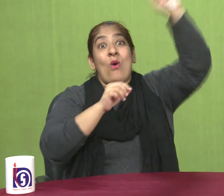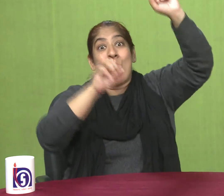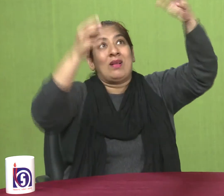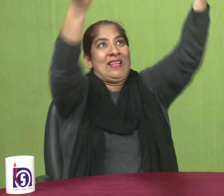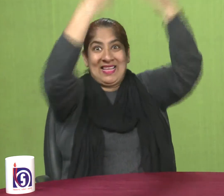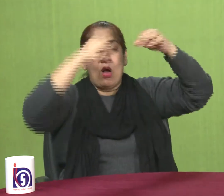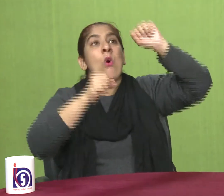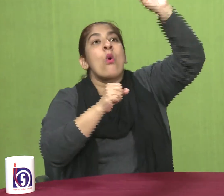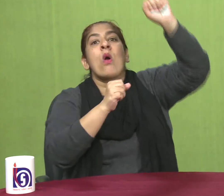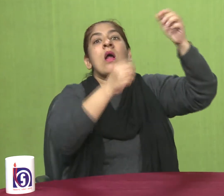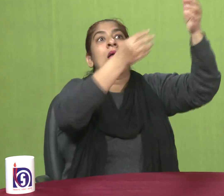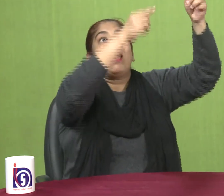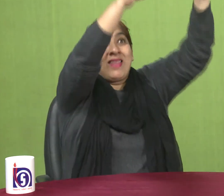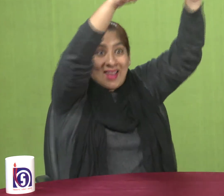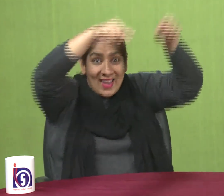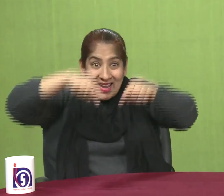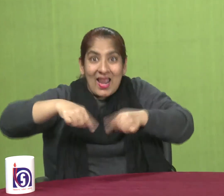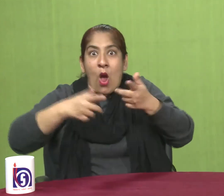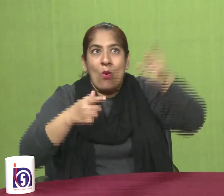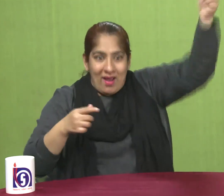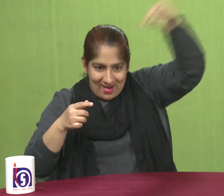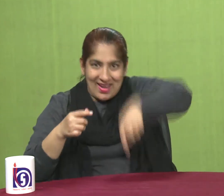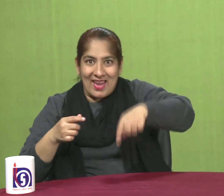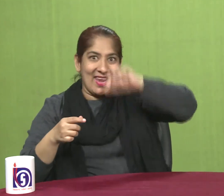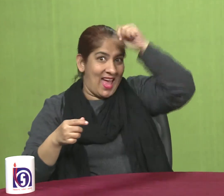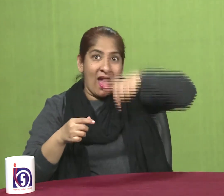Delivery of goods from railway or transport authority